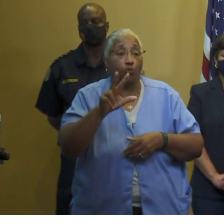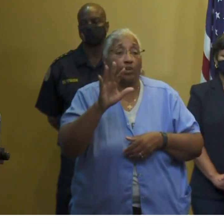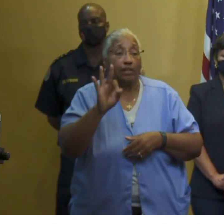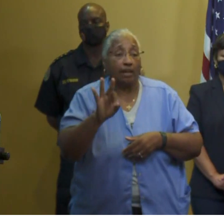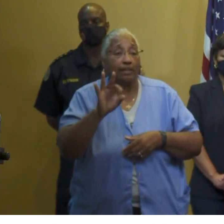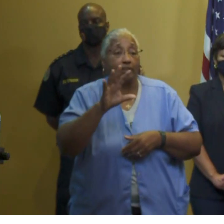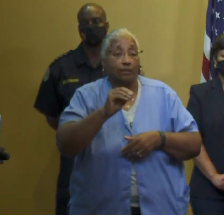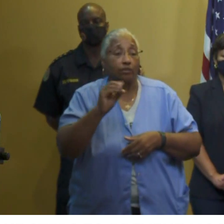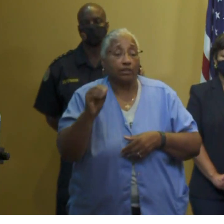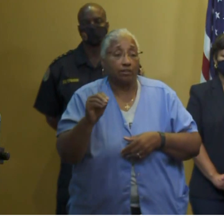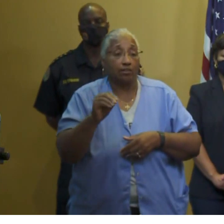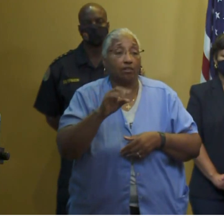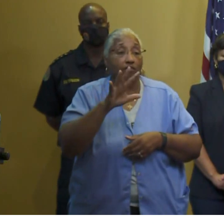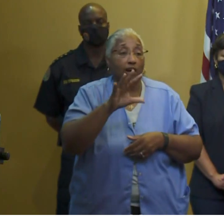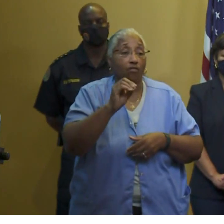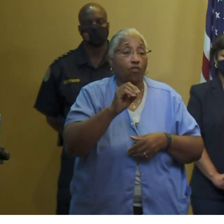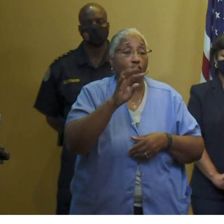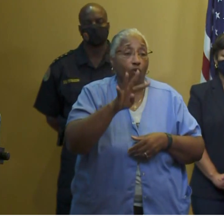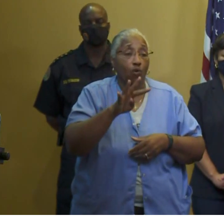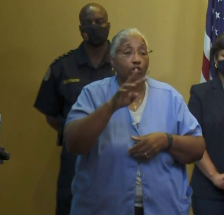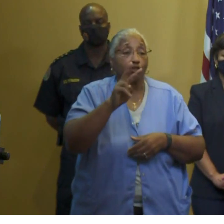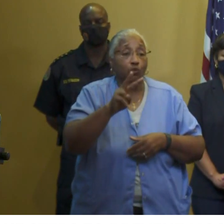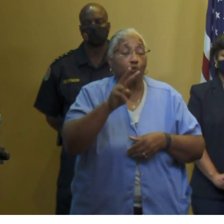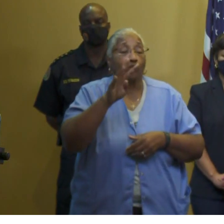504-248-3900. Rideline,